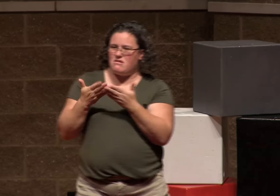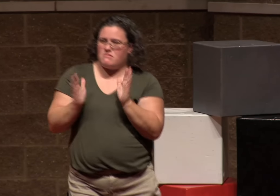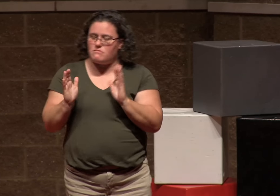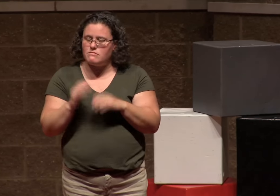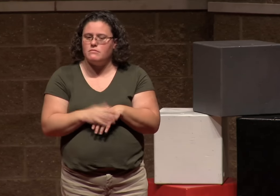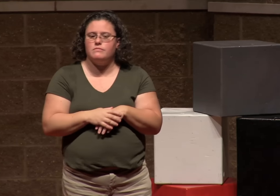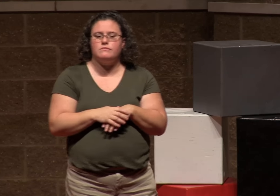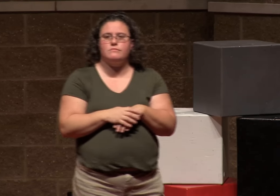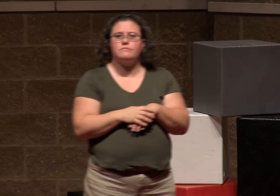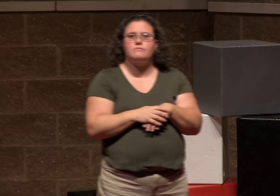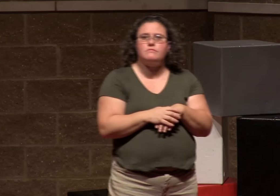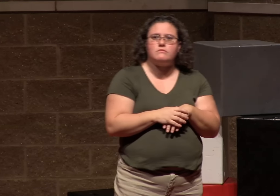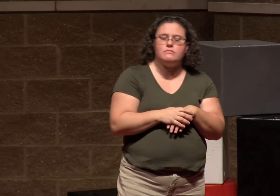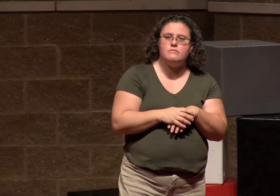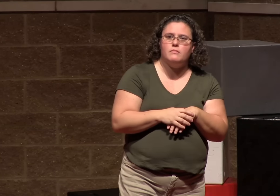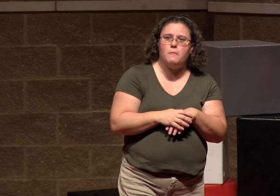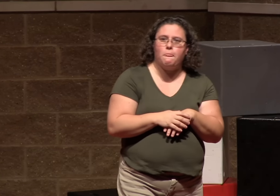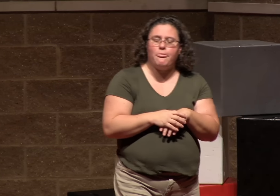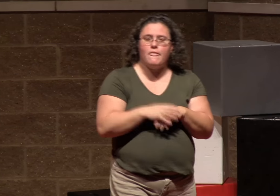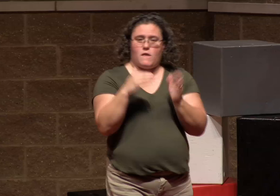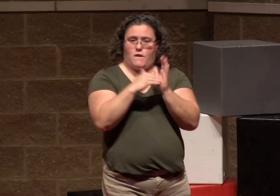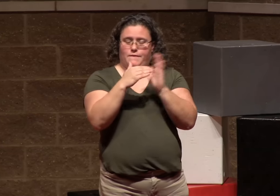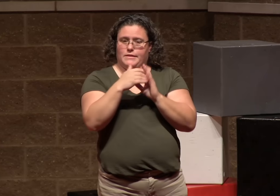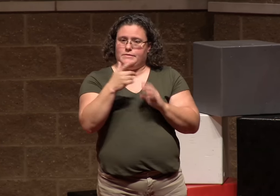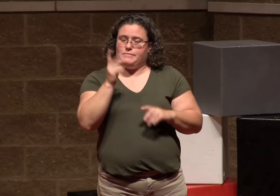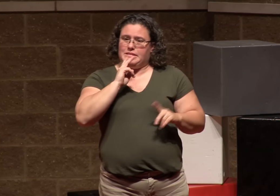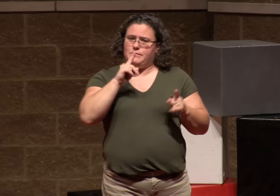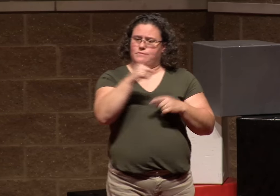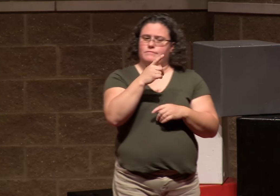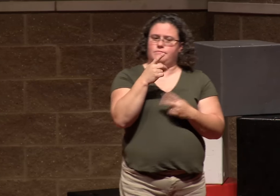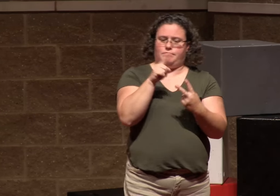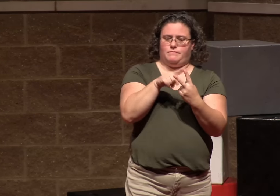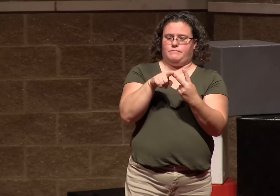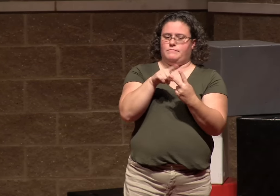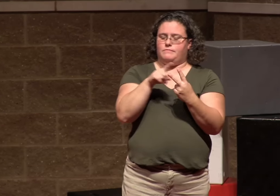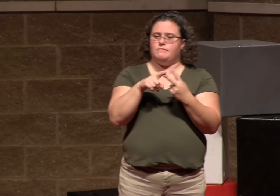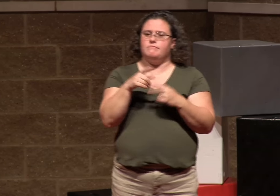match those interactions was an experience for me.